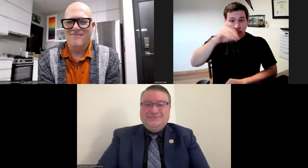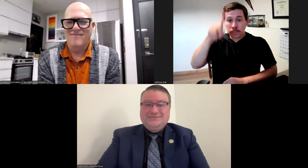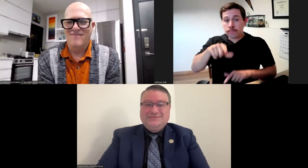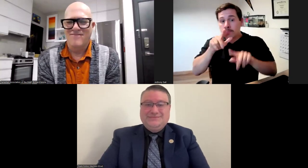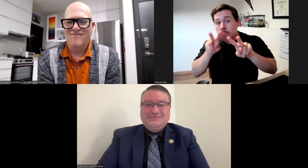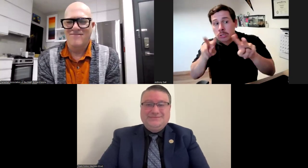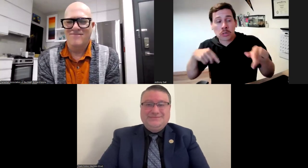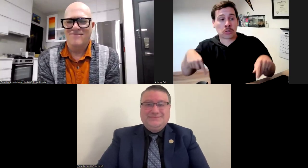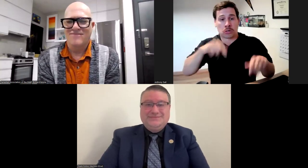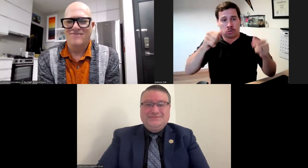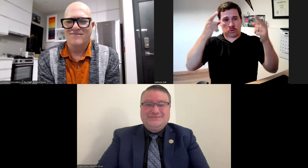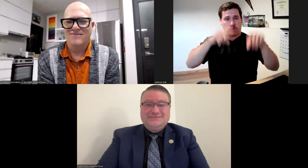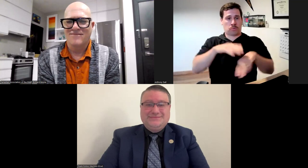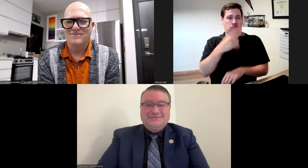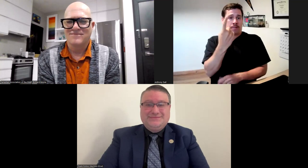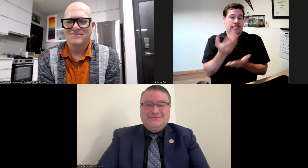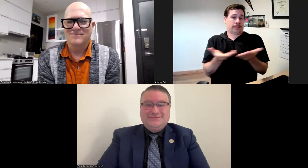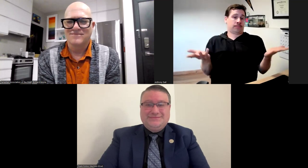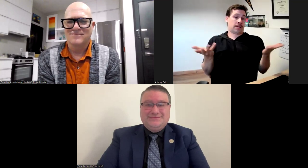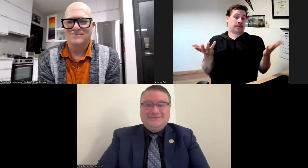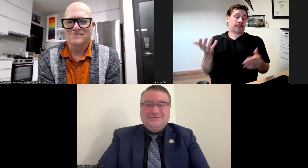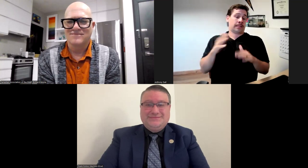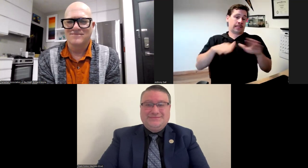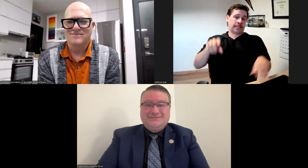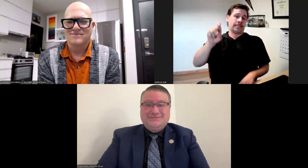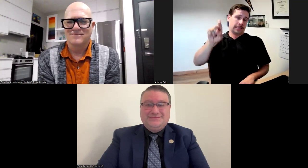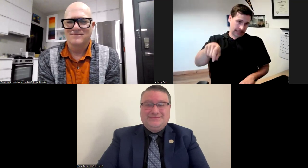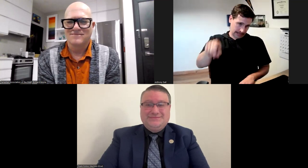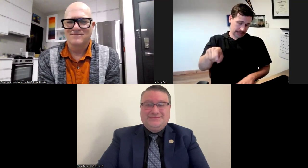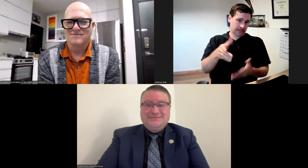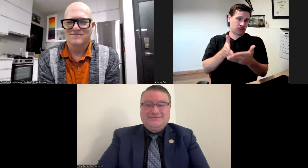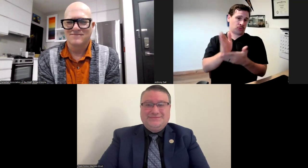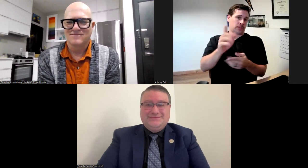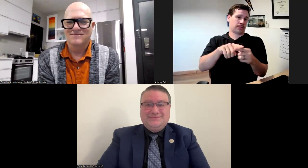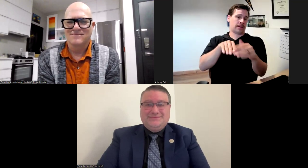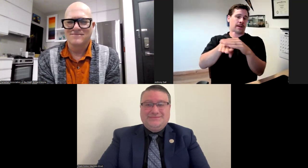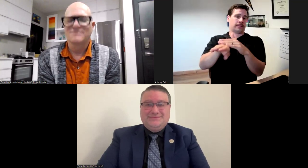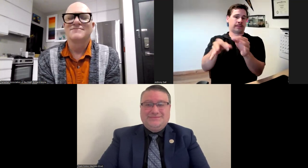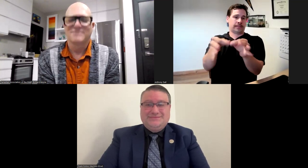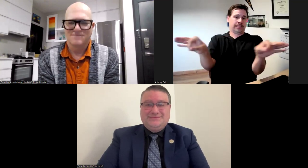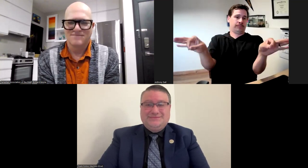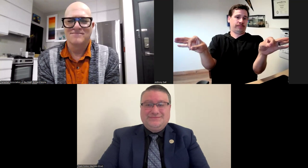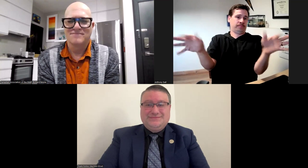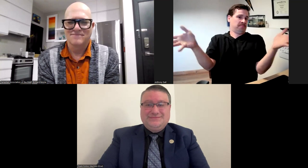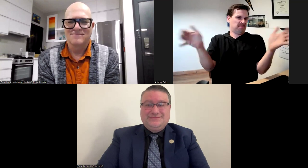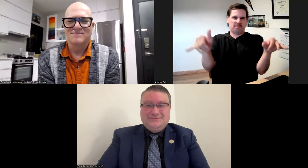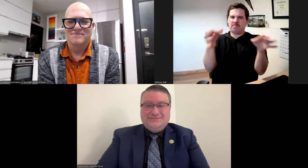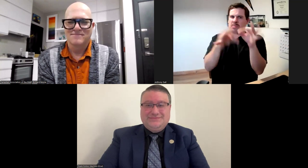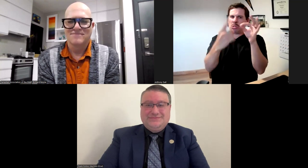for your presentation. I'm sure all of us have learned from this presentation. But the primary takeaway is that deaf children